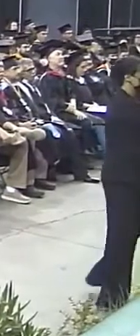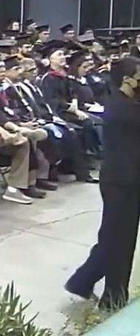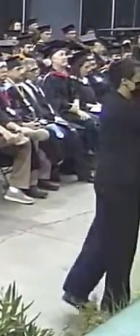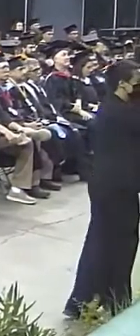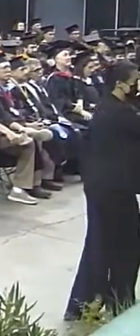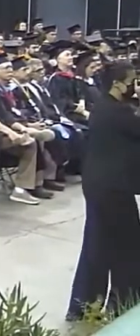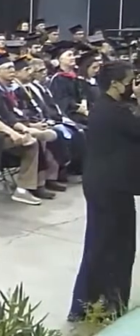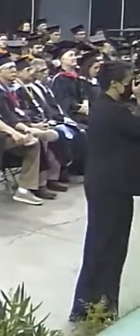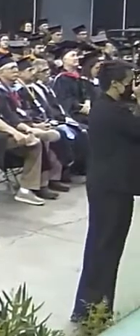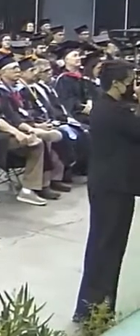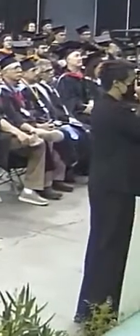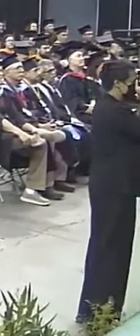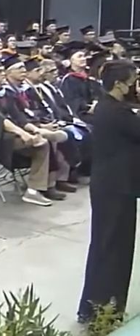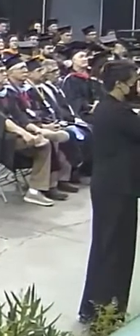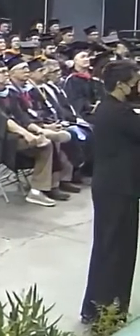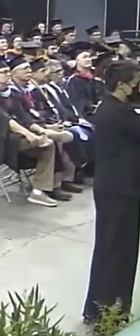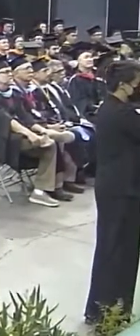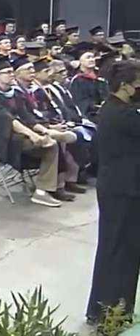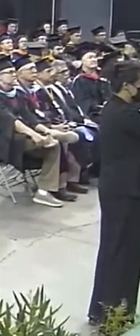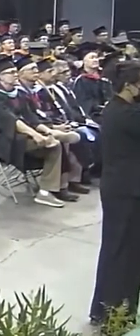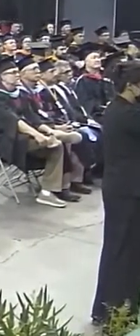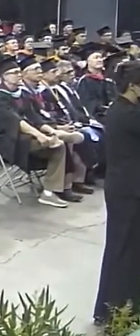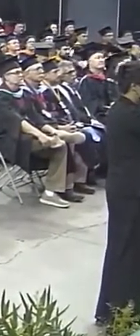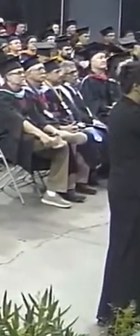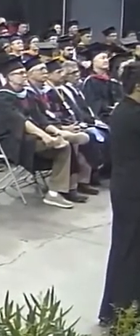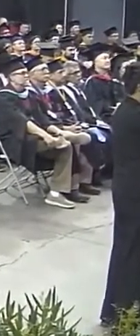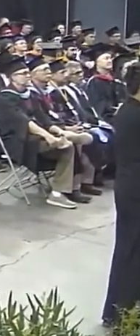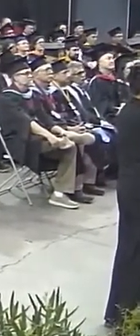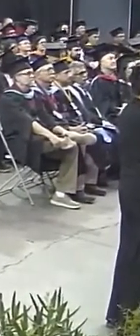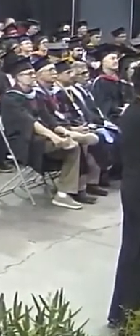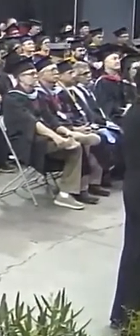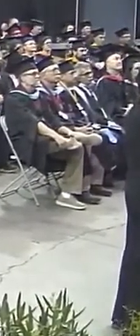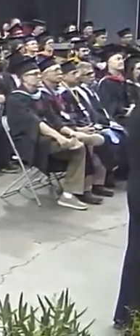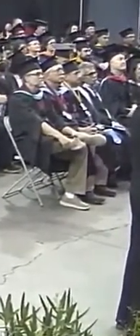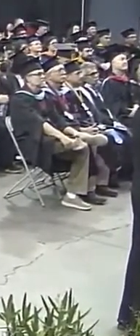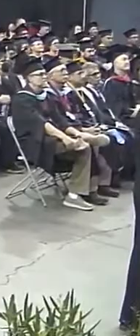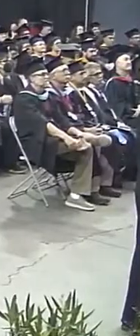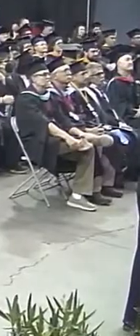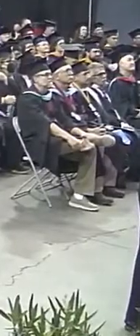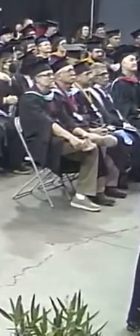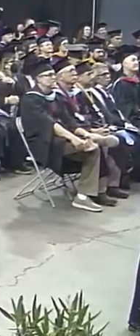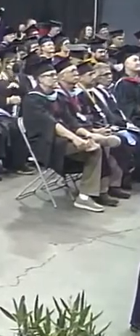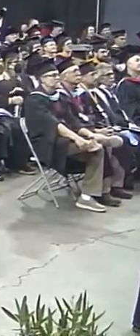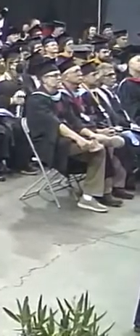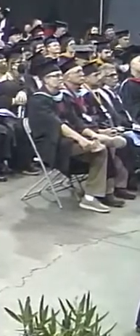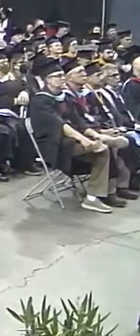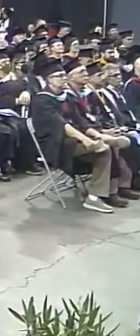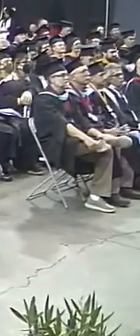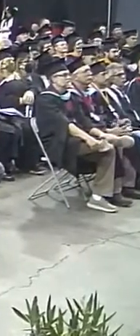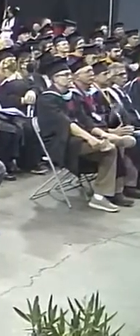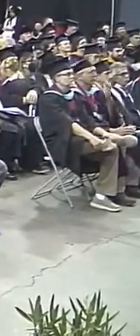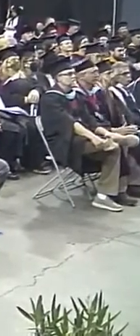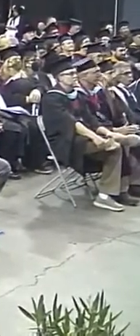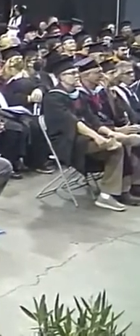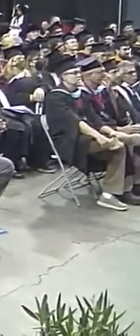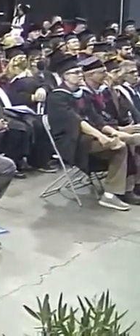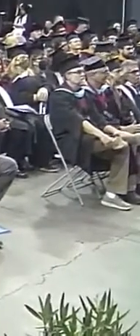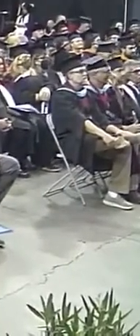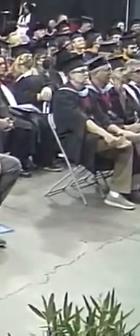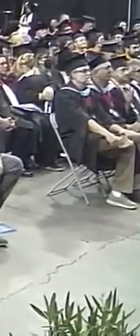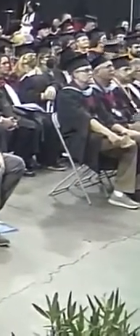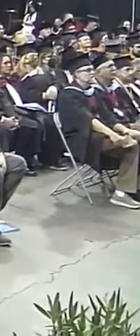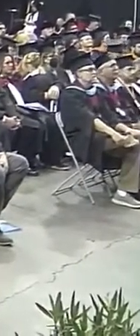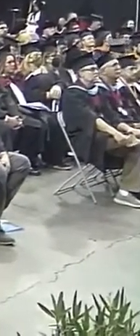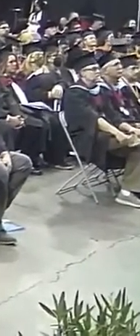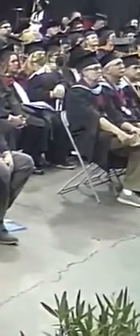for thoughts and words, and I typically don't have a written speech, but I didn't trust myself tonight. I've been